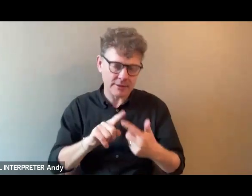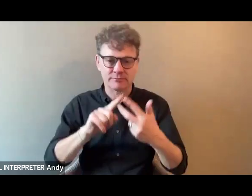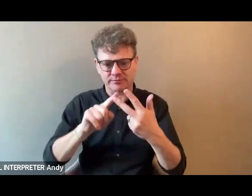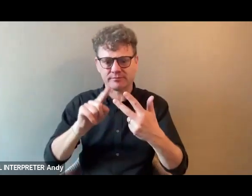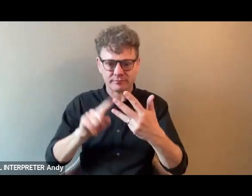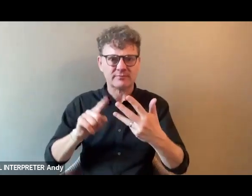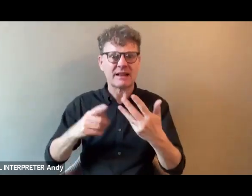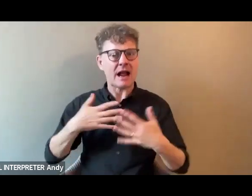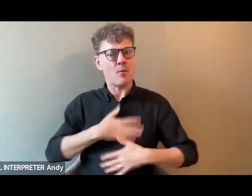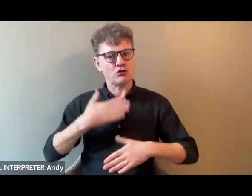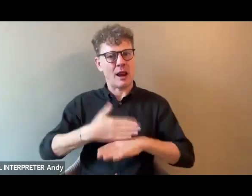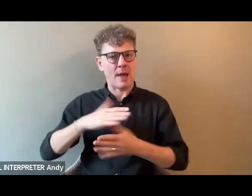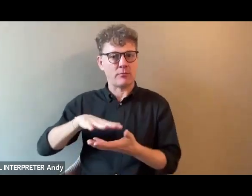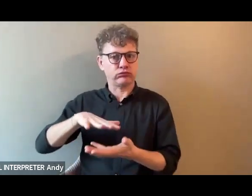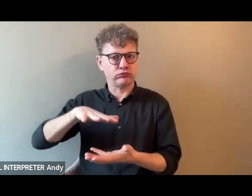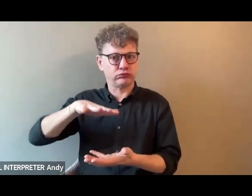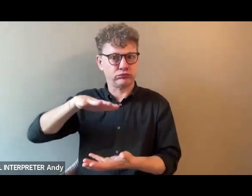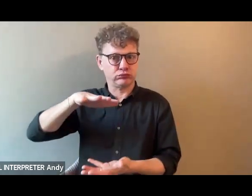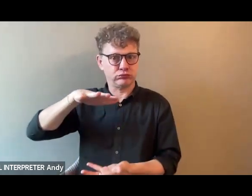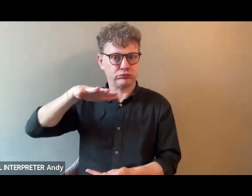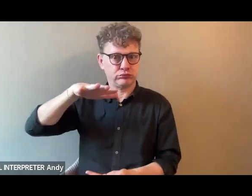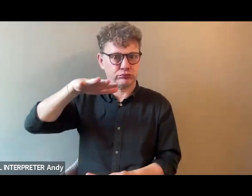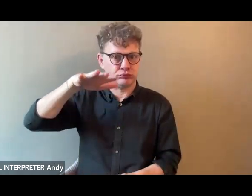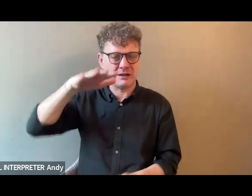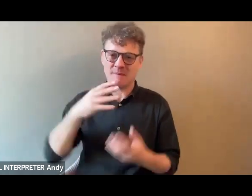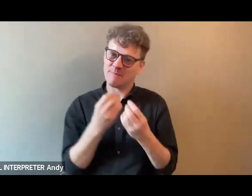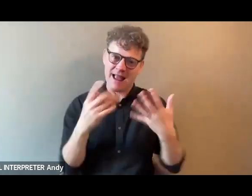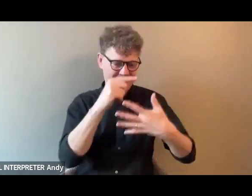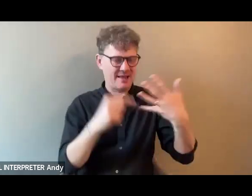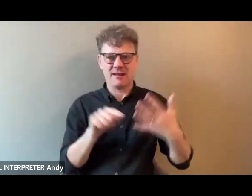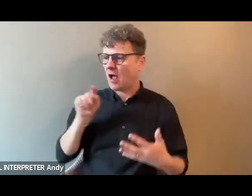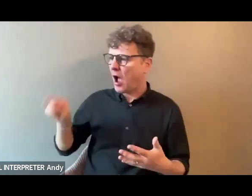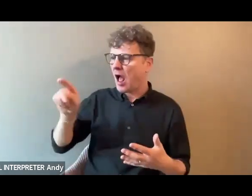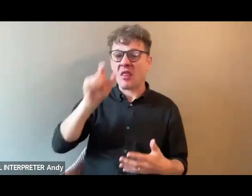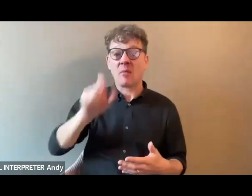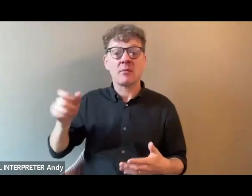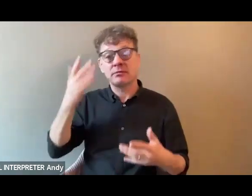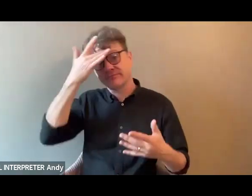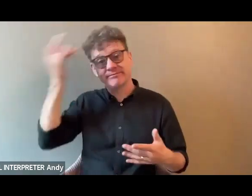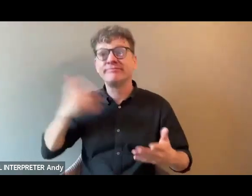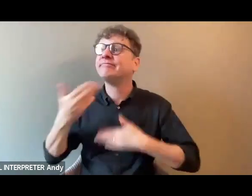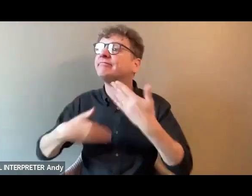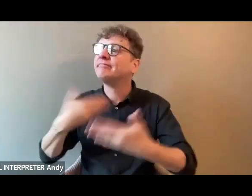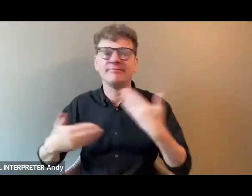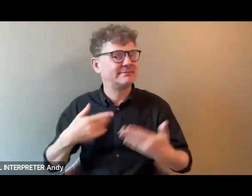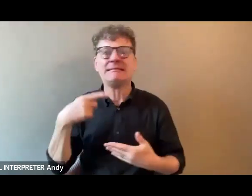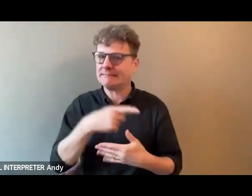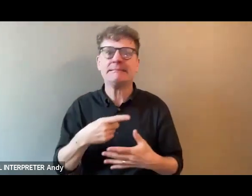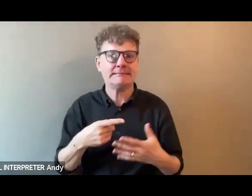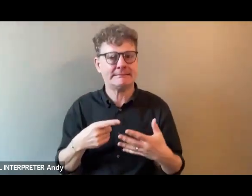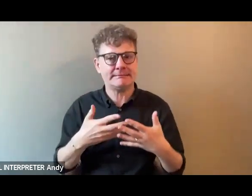also, so many other things that others may not experience at this time was key for them.